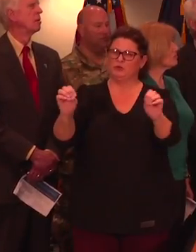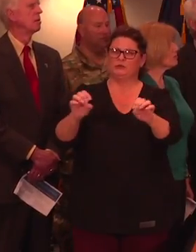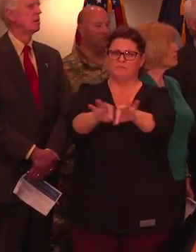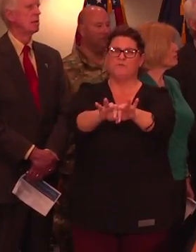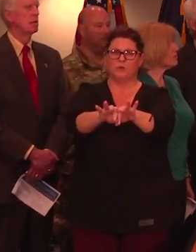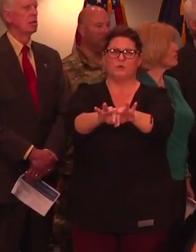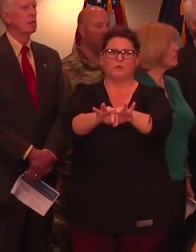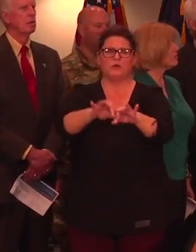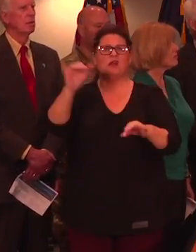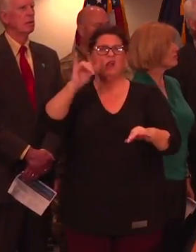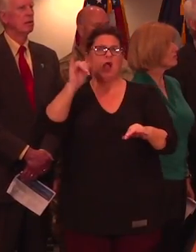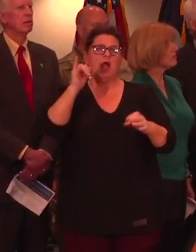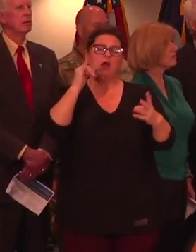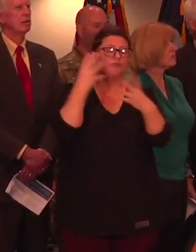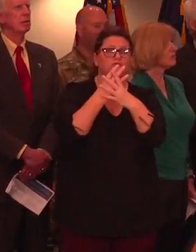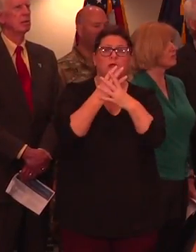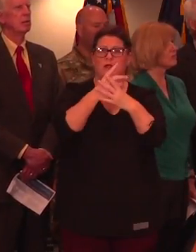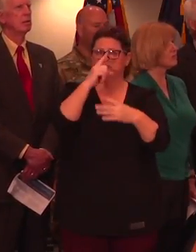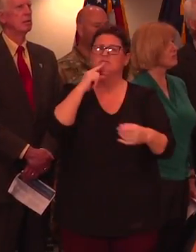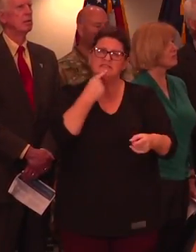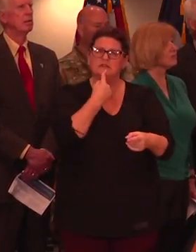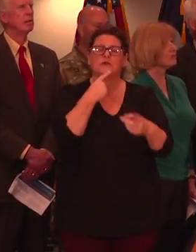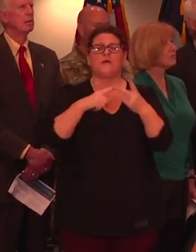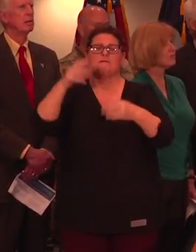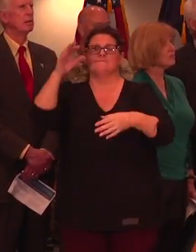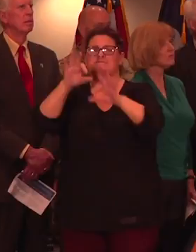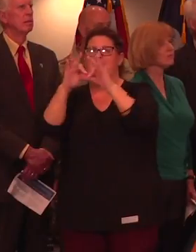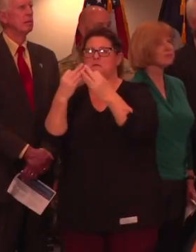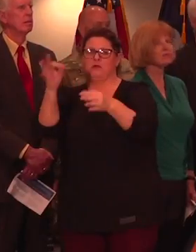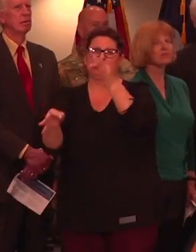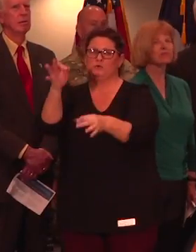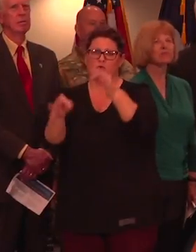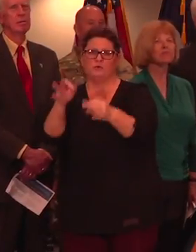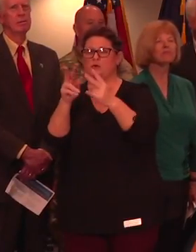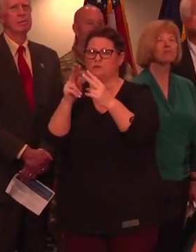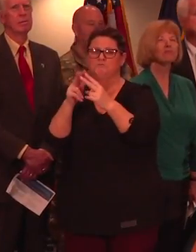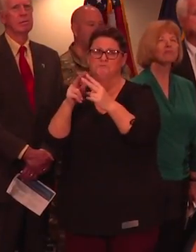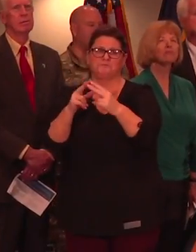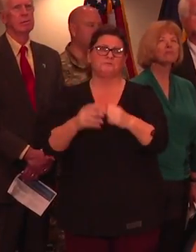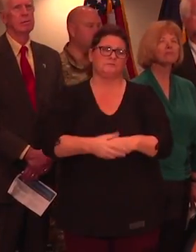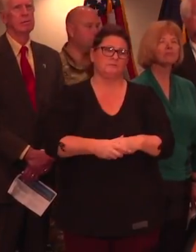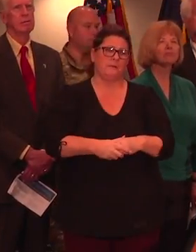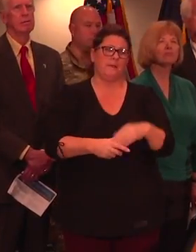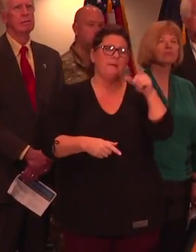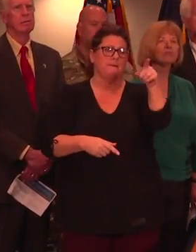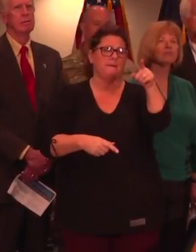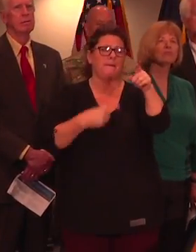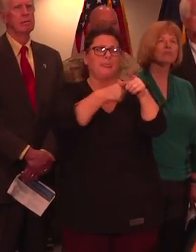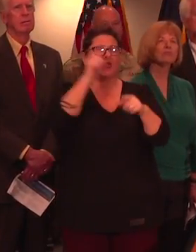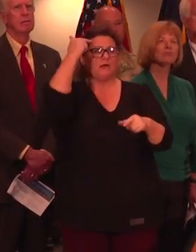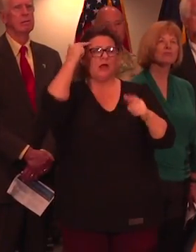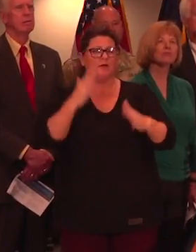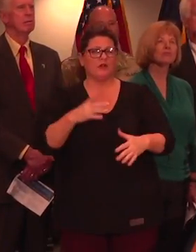are surrounding criminal matters and the family court. And also, Governor, sort of the same question. For those